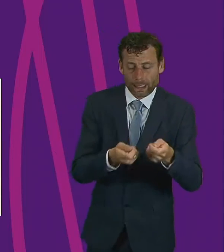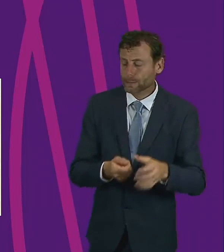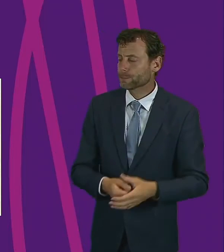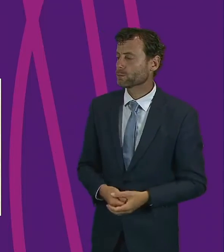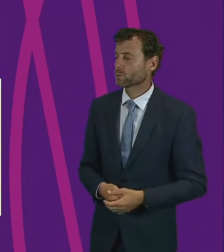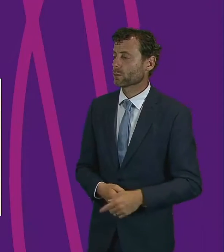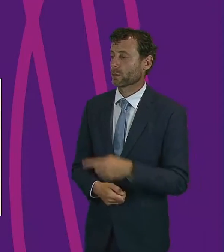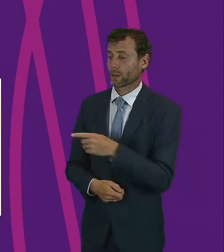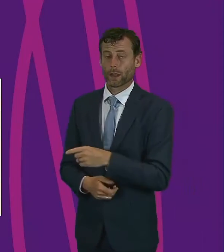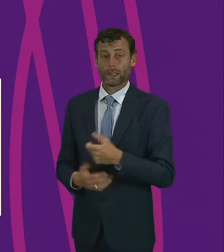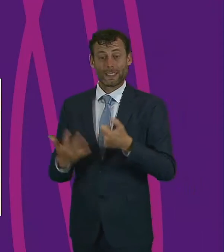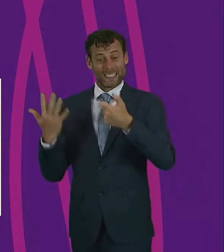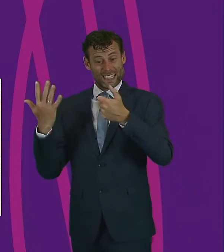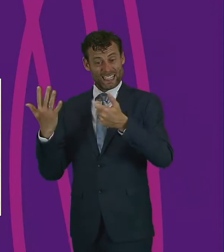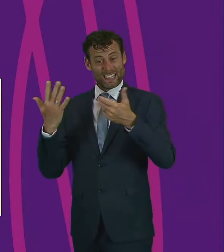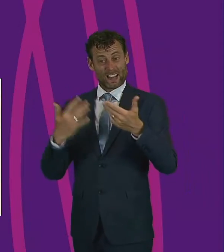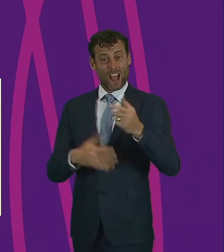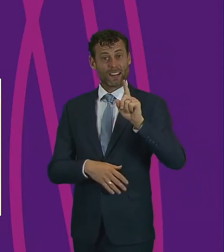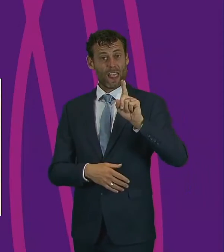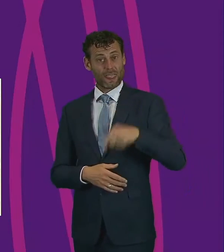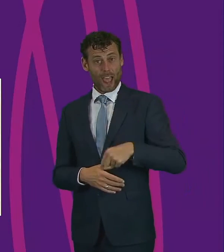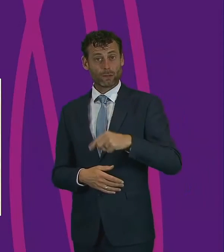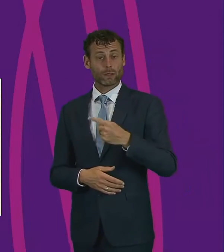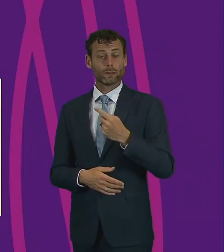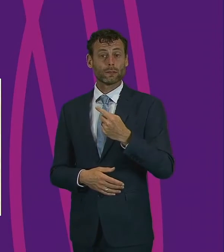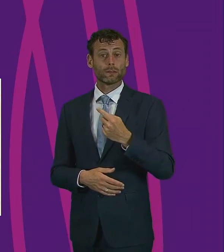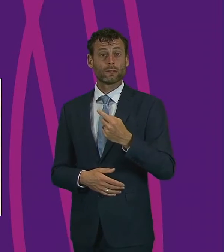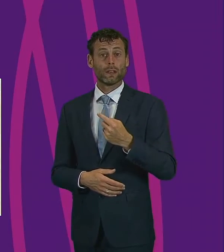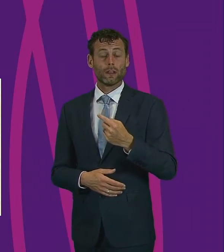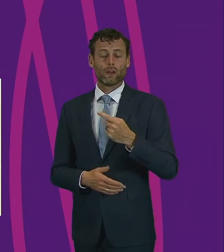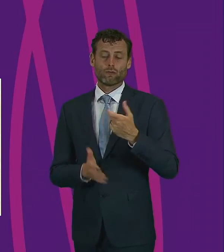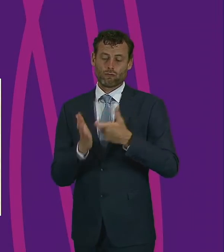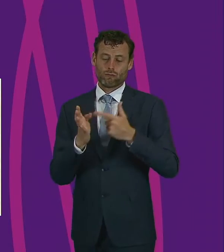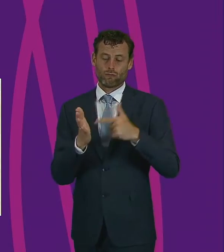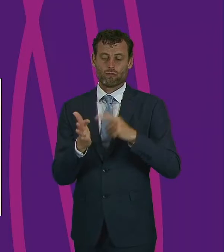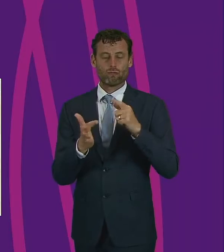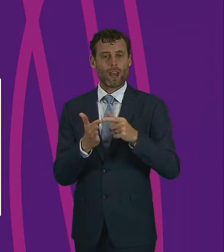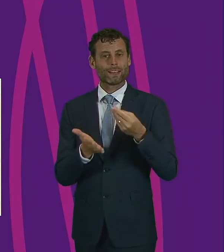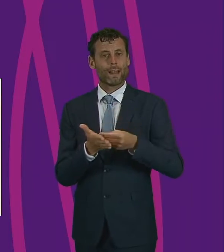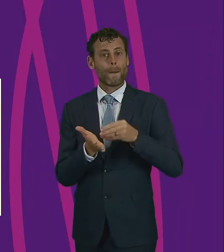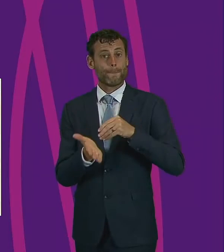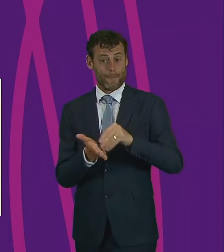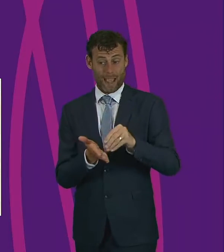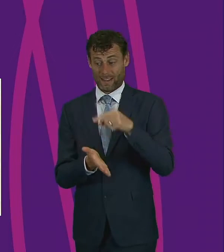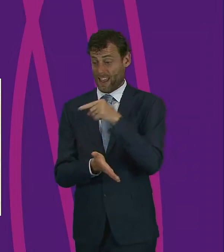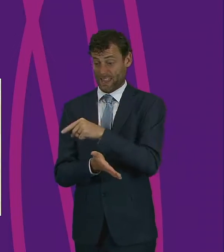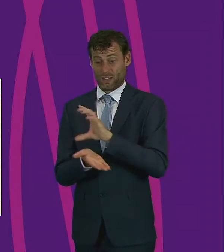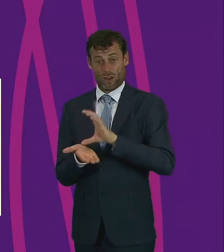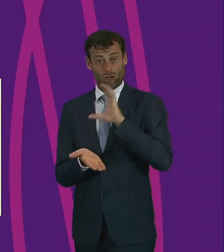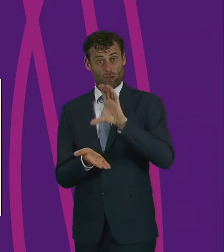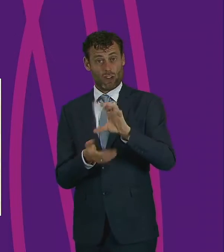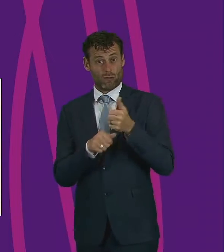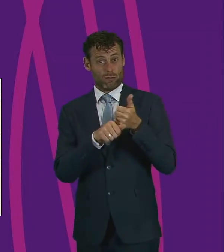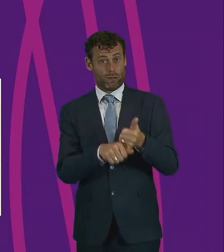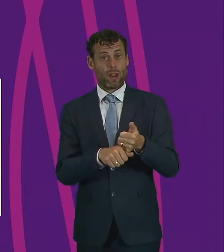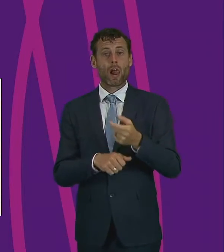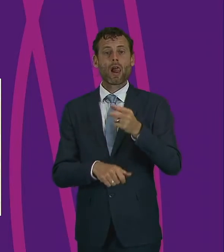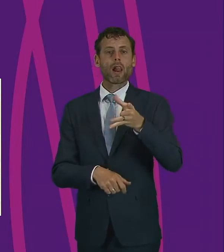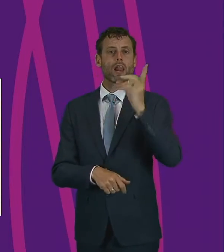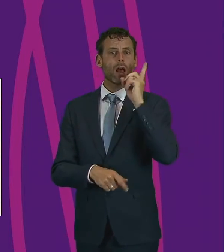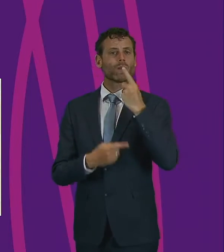to over 69,000 ratepayers through the 2 business grant scheme. Last week, I announced that we would extend the small business grant